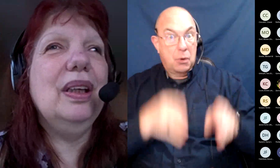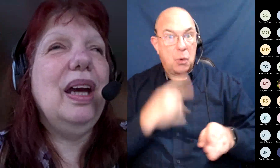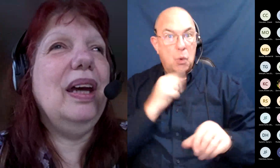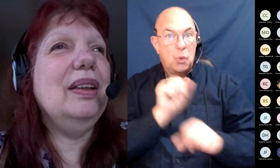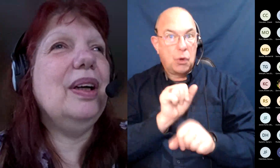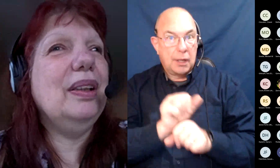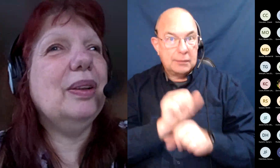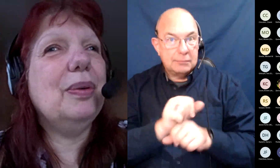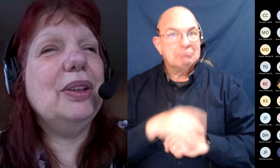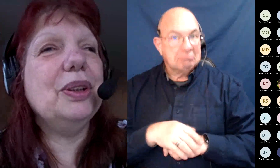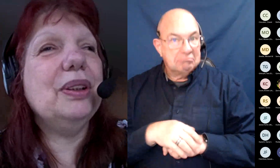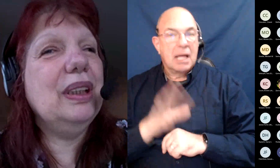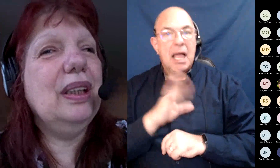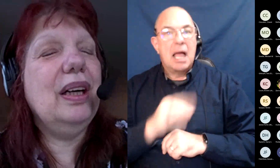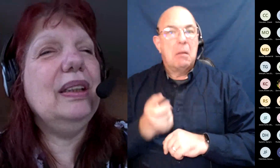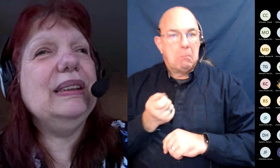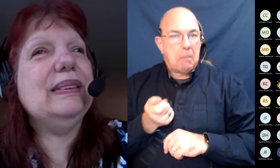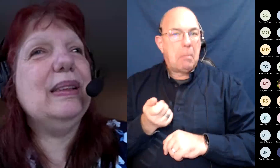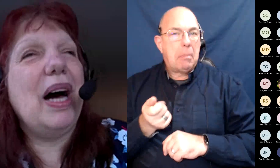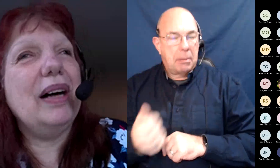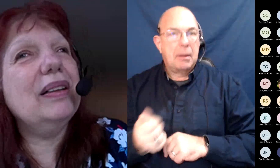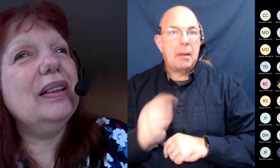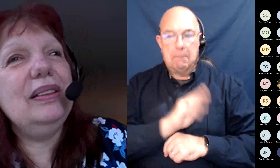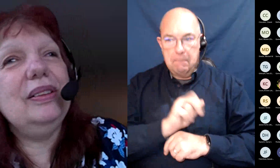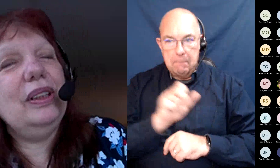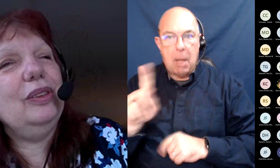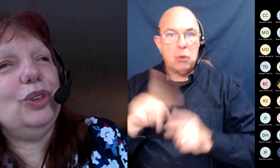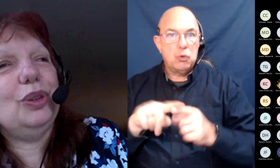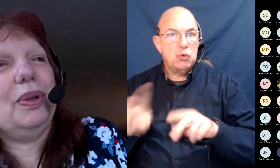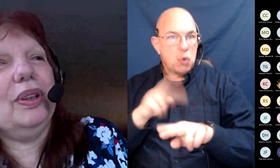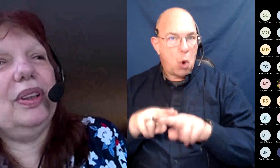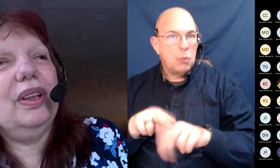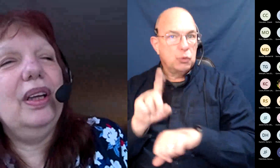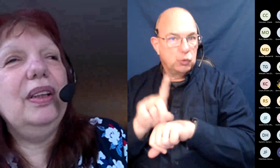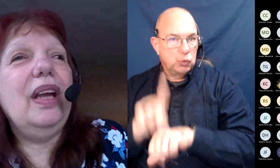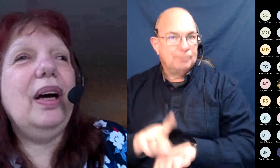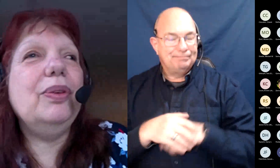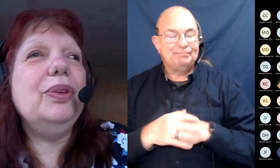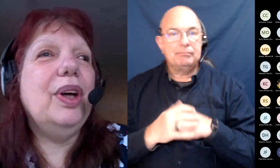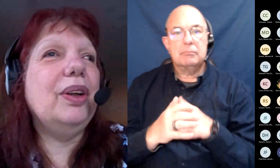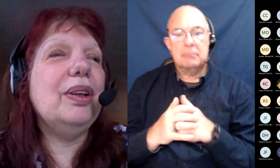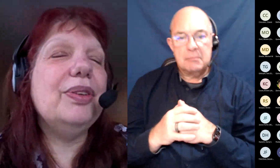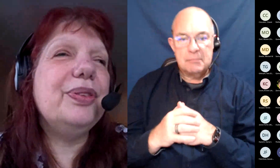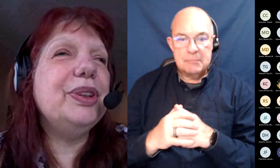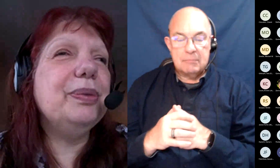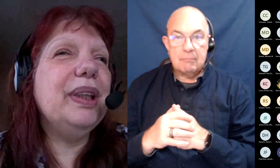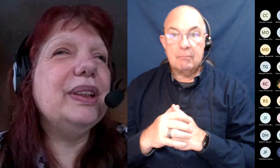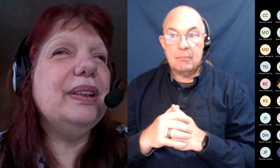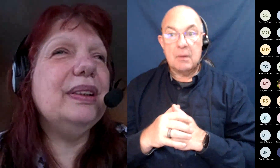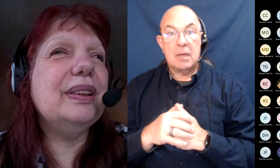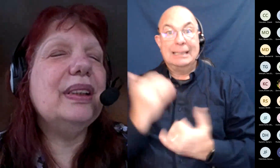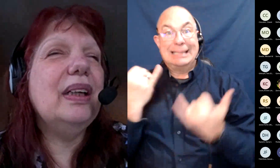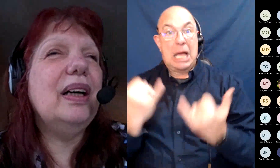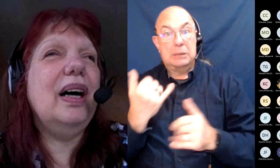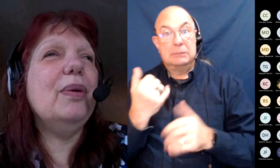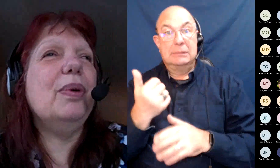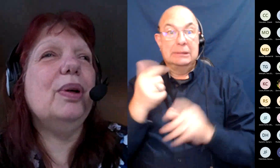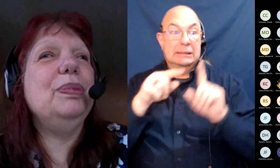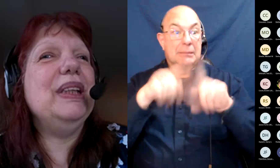employee and gradually ease them back into work. Now, not all